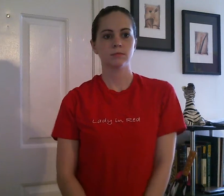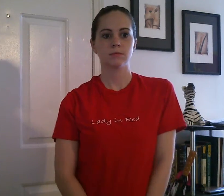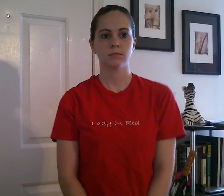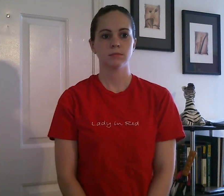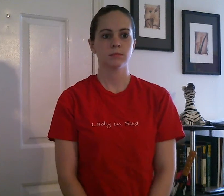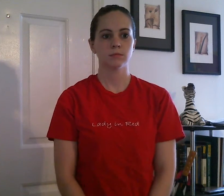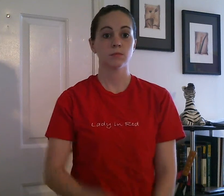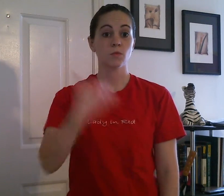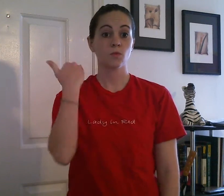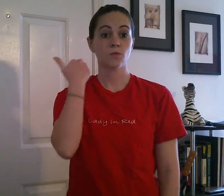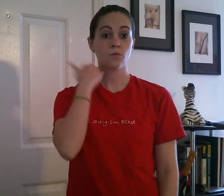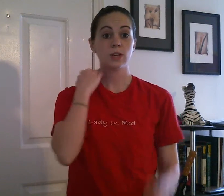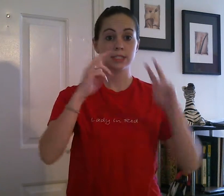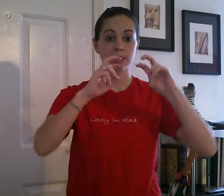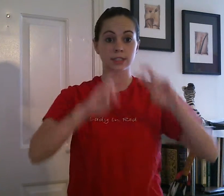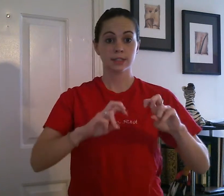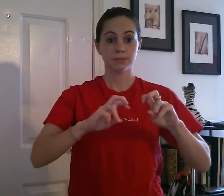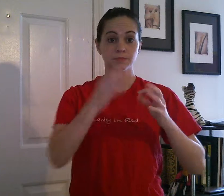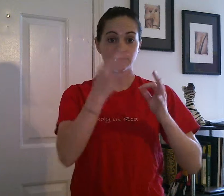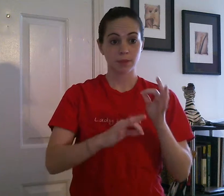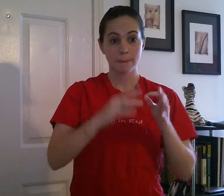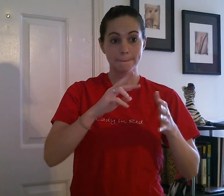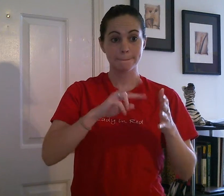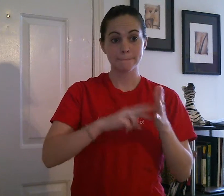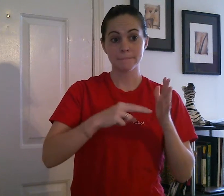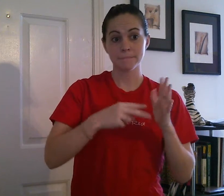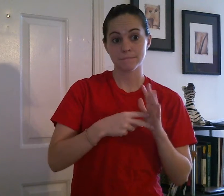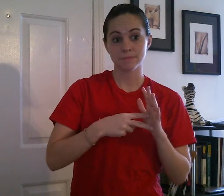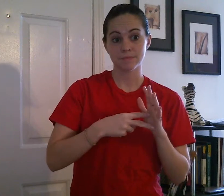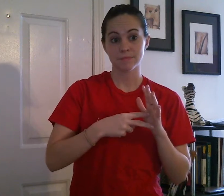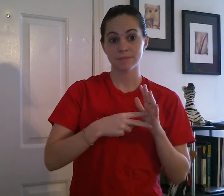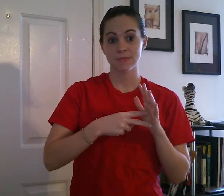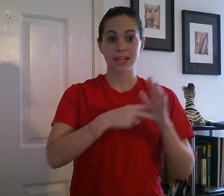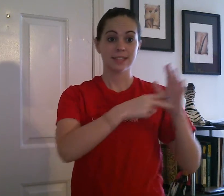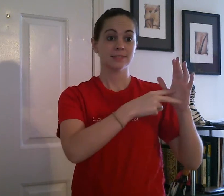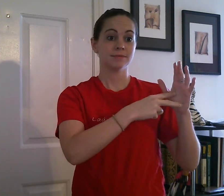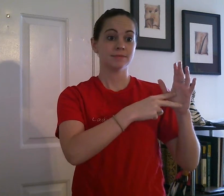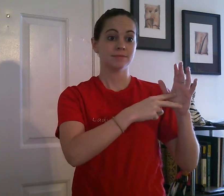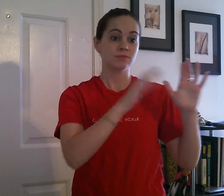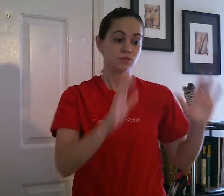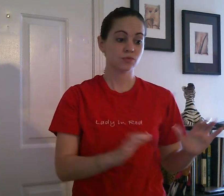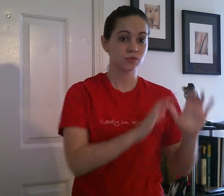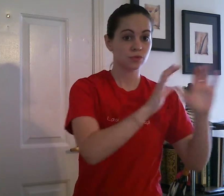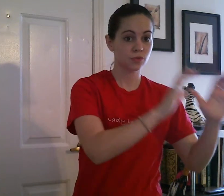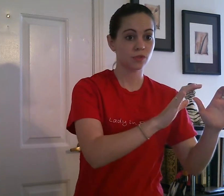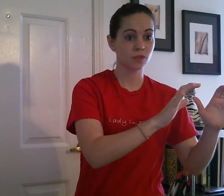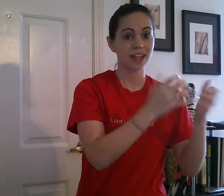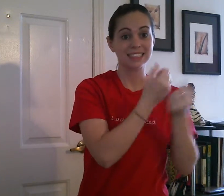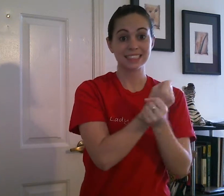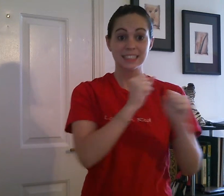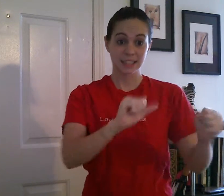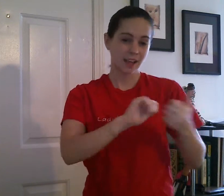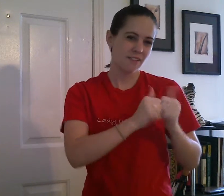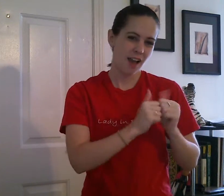Risk assessment simply means looking at each specific task and considering what is the safest way to complete it. This helps